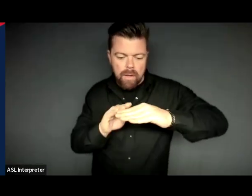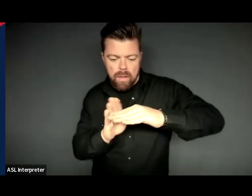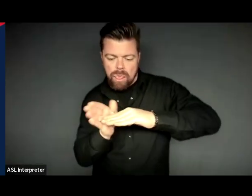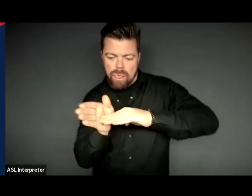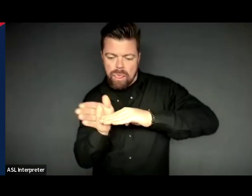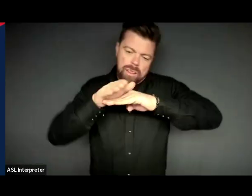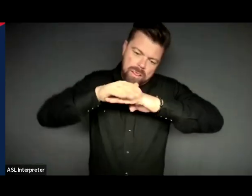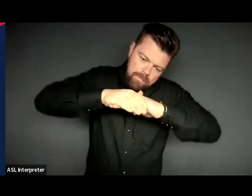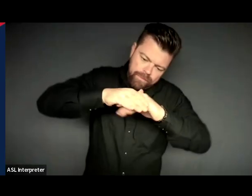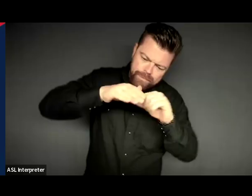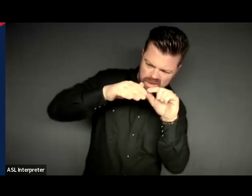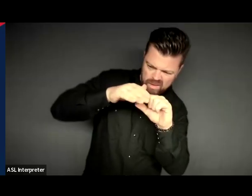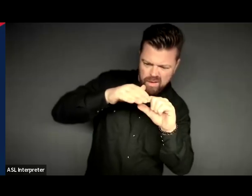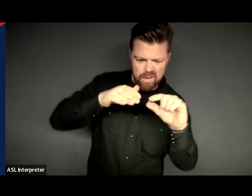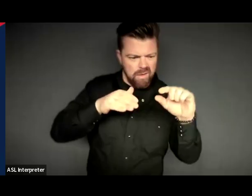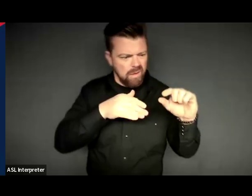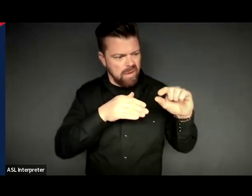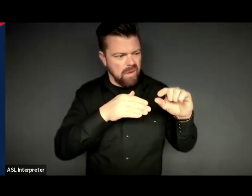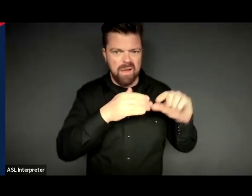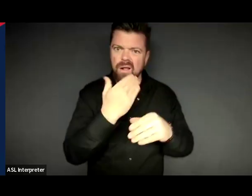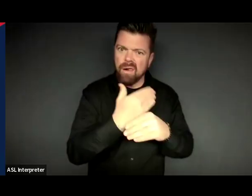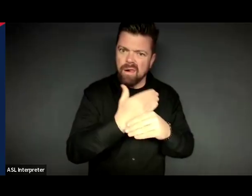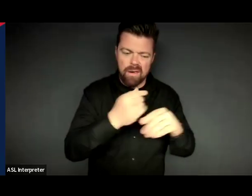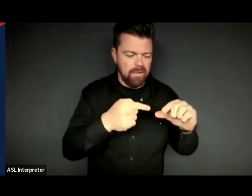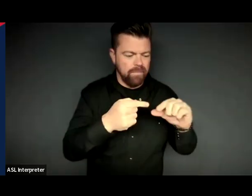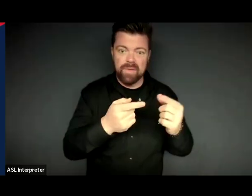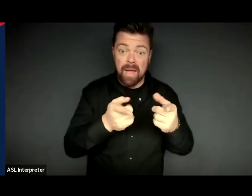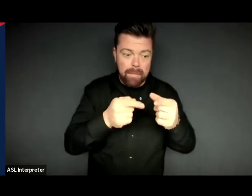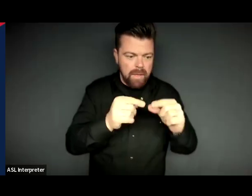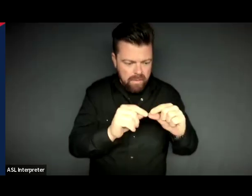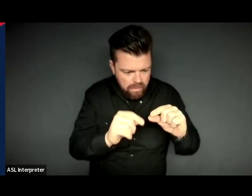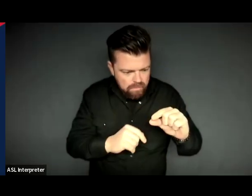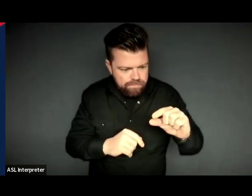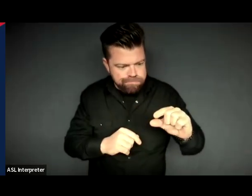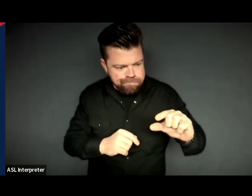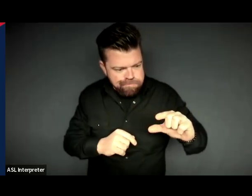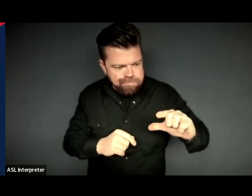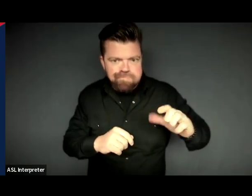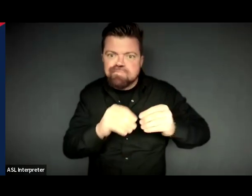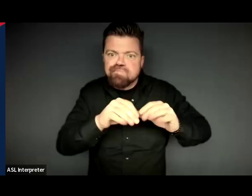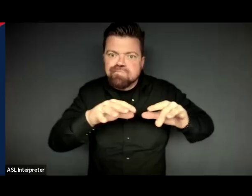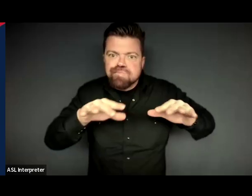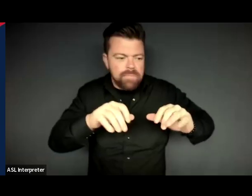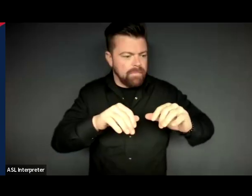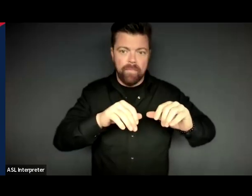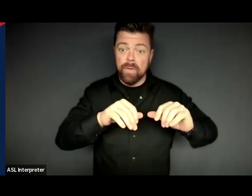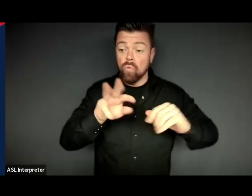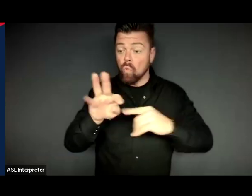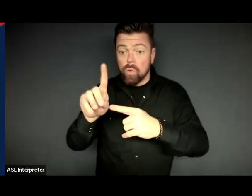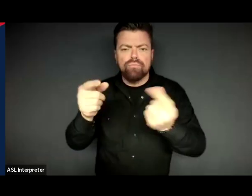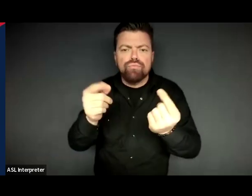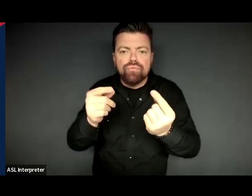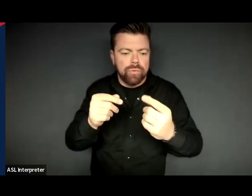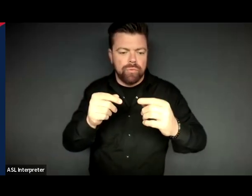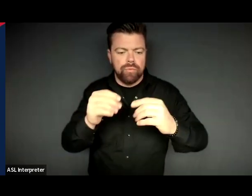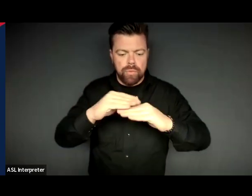festers in there. And so it starts growing out bigger on the inside. And so we keep those wounds open with dressings